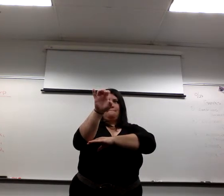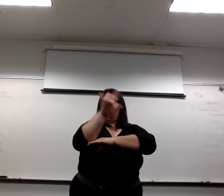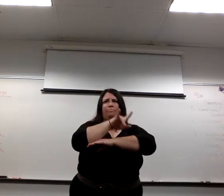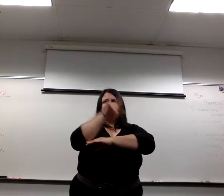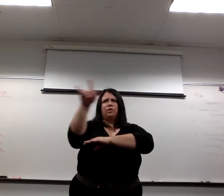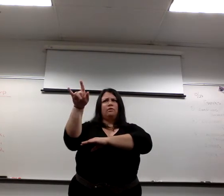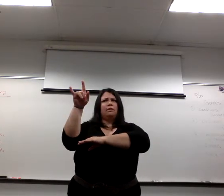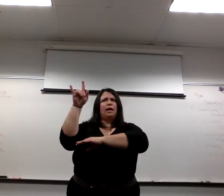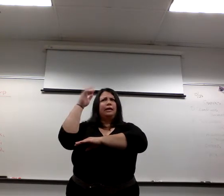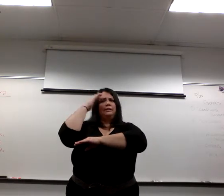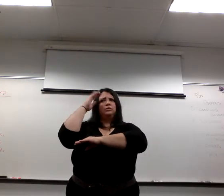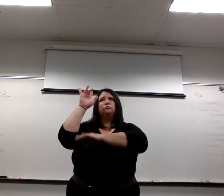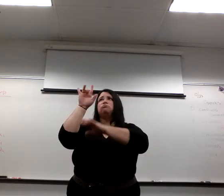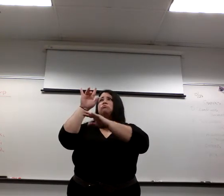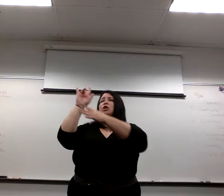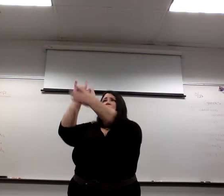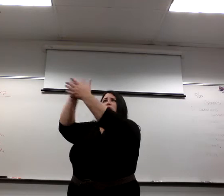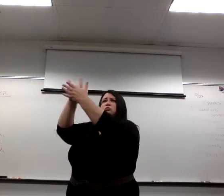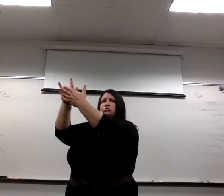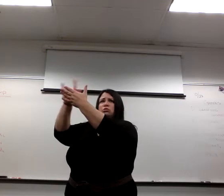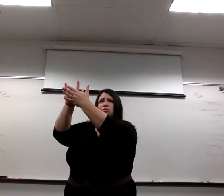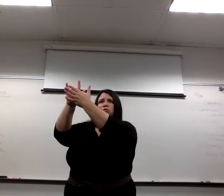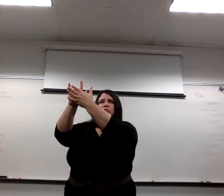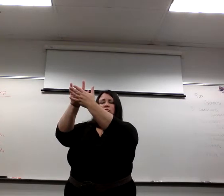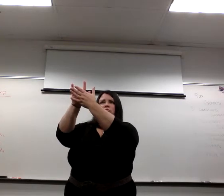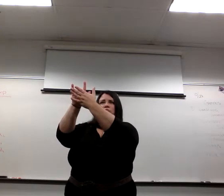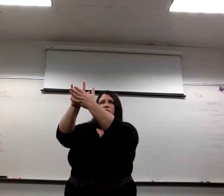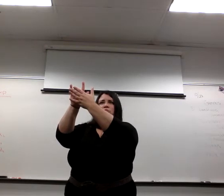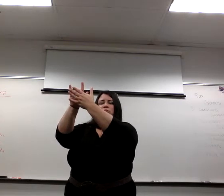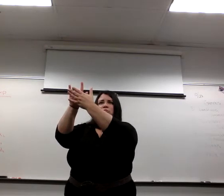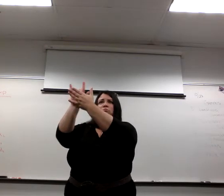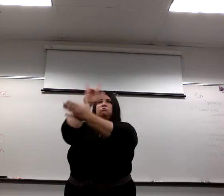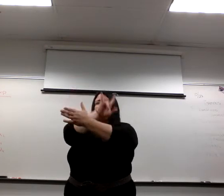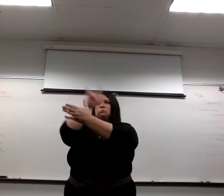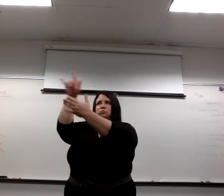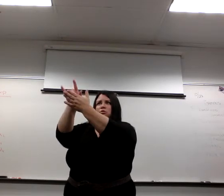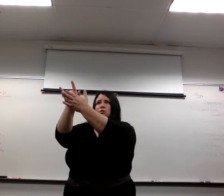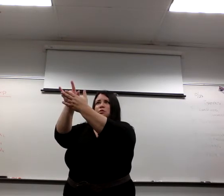York. And then from New York we went to South Korea.